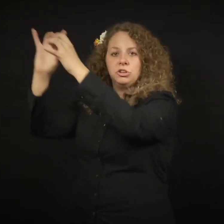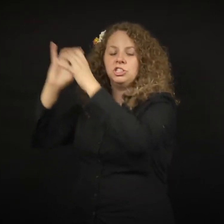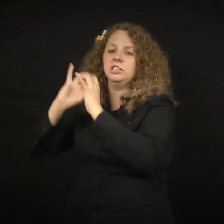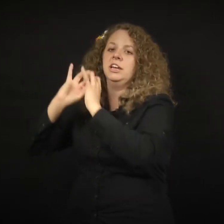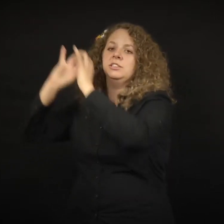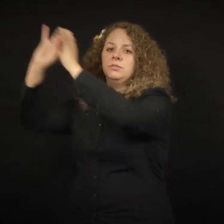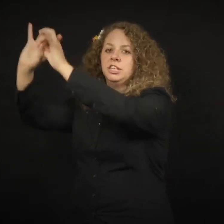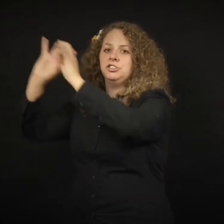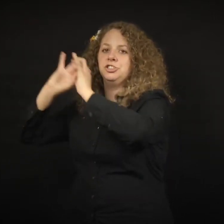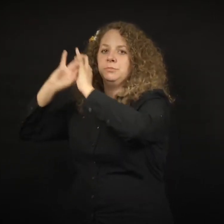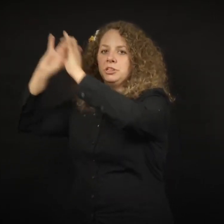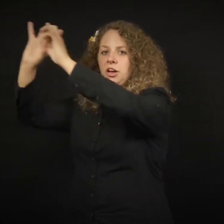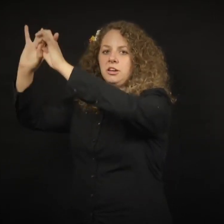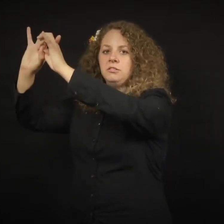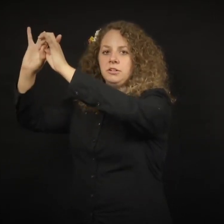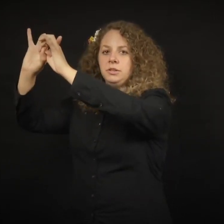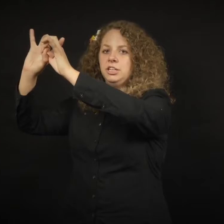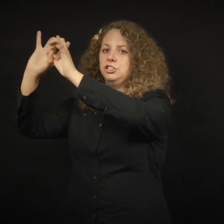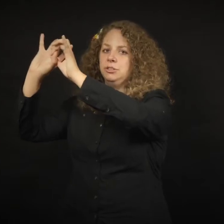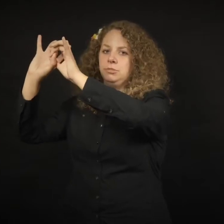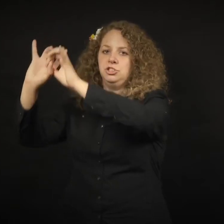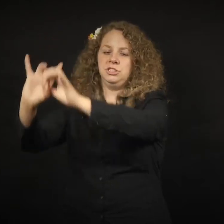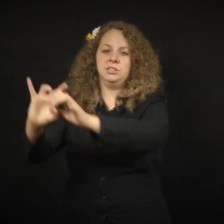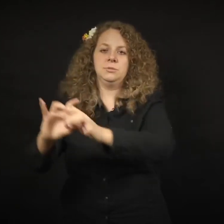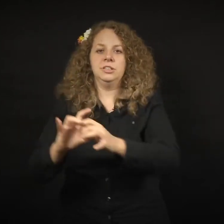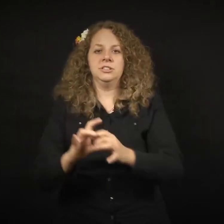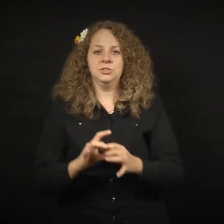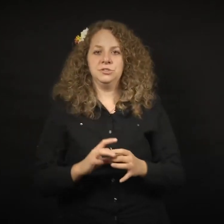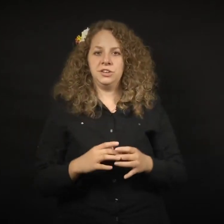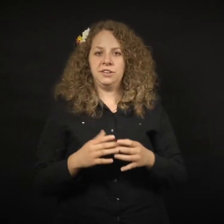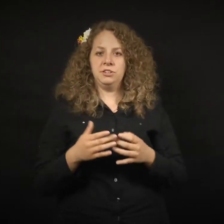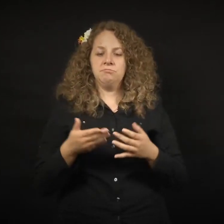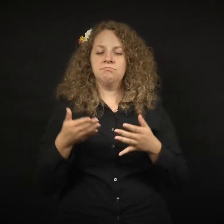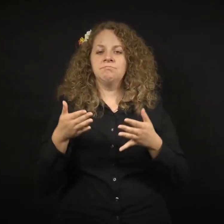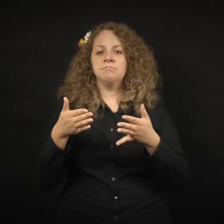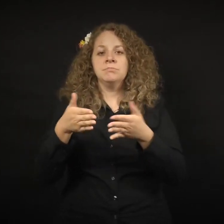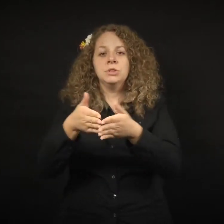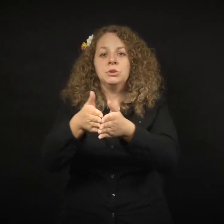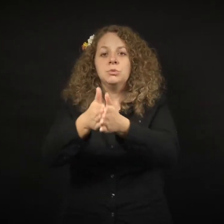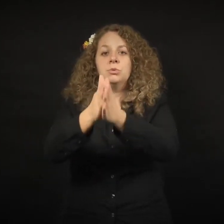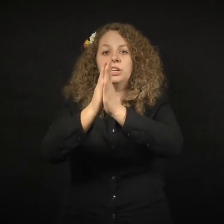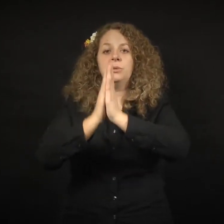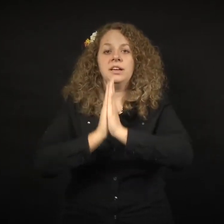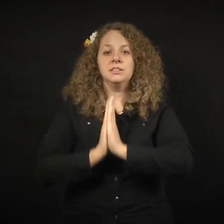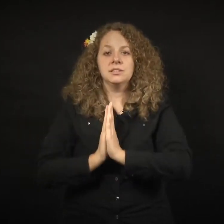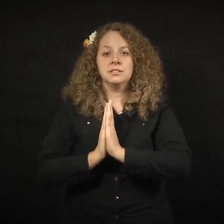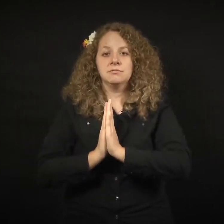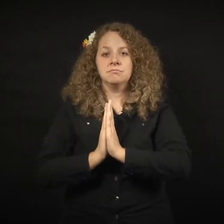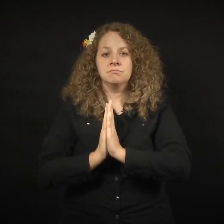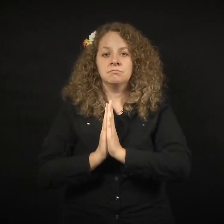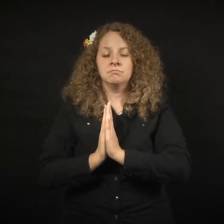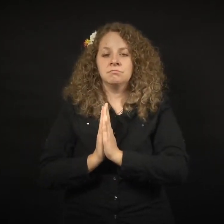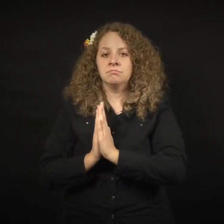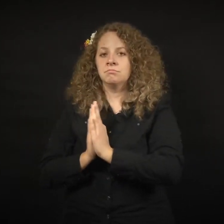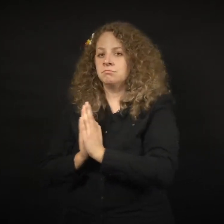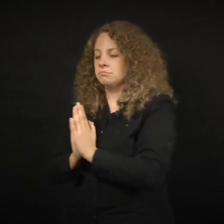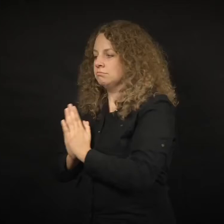Christian has a relationship to God. Relationship with Jesus where your sins are forgiven. Request.